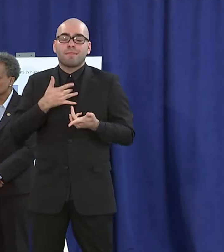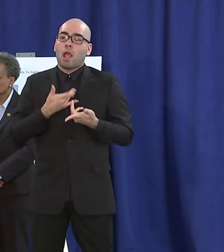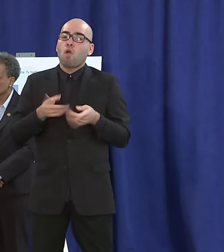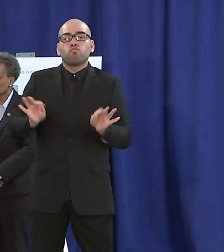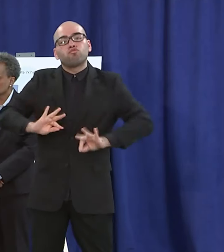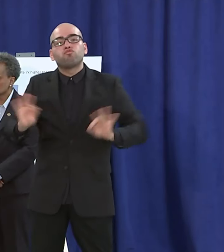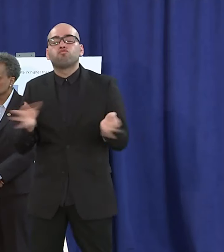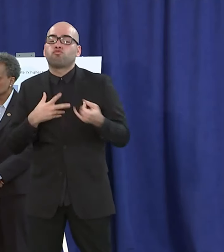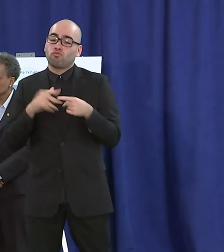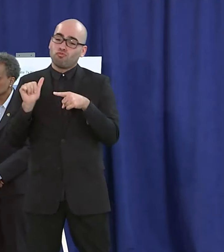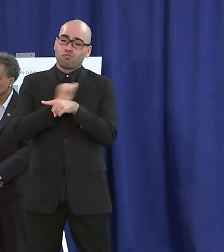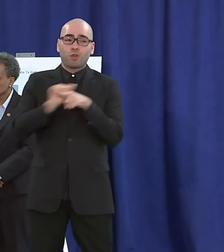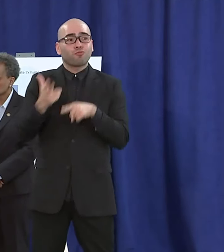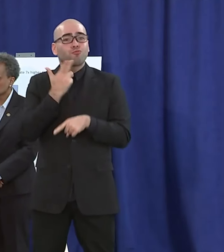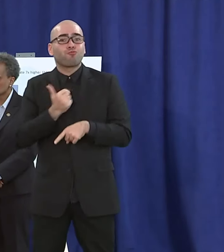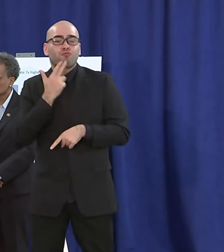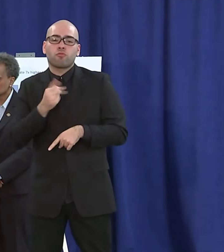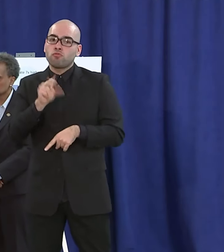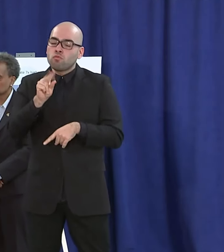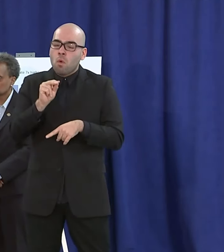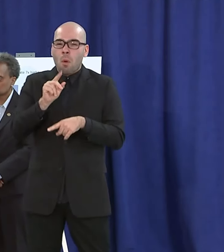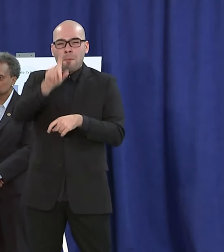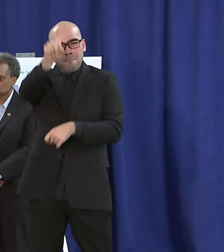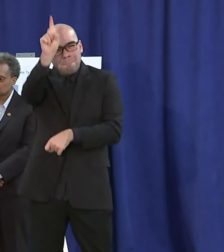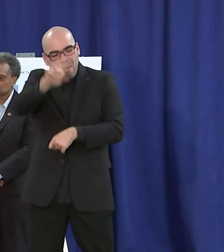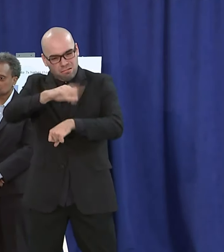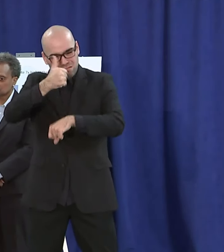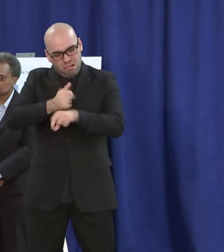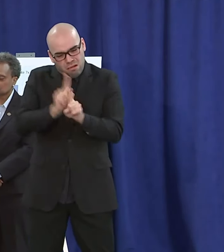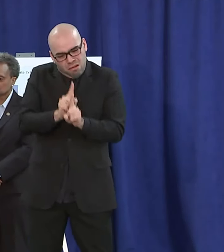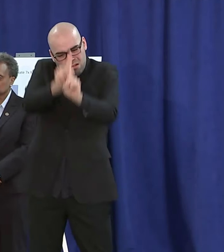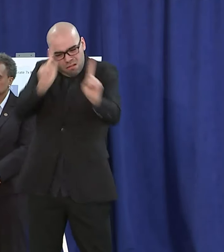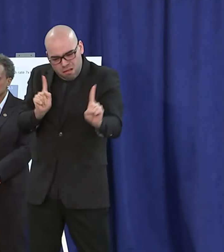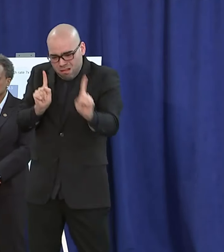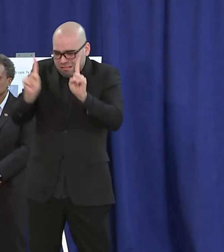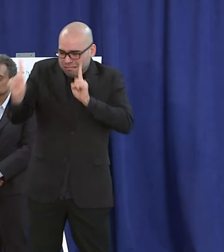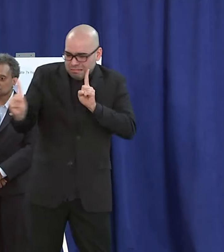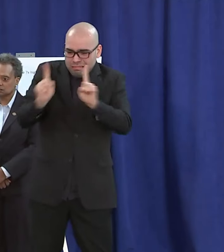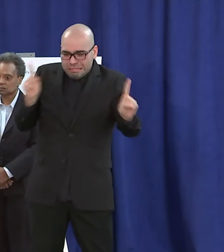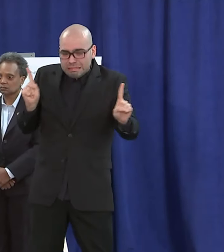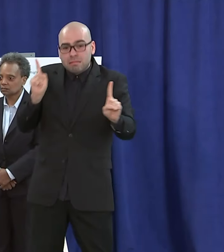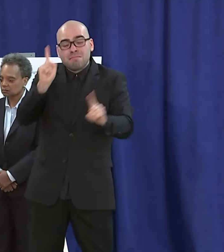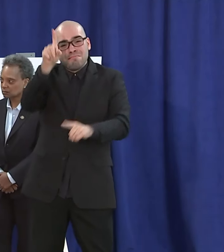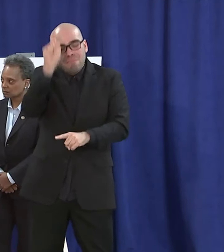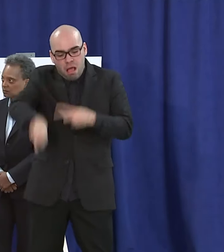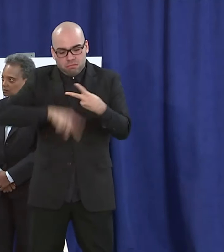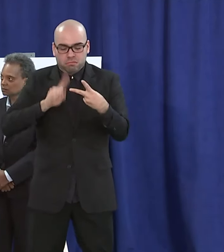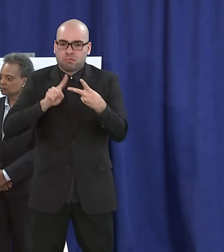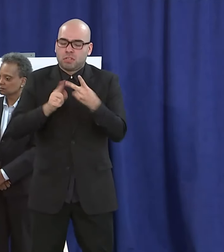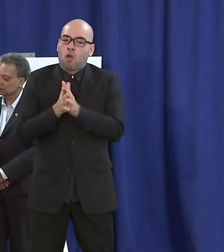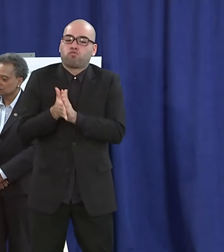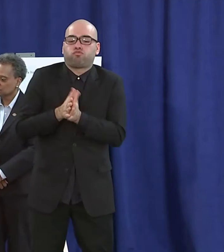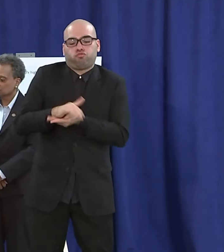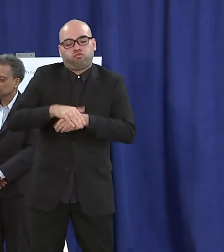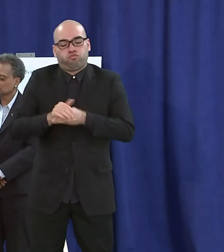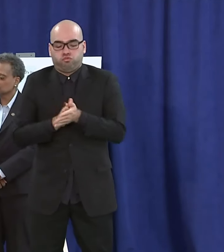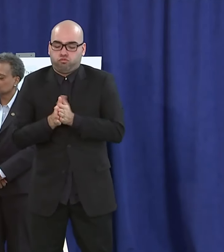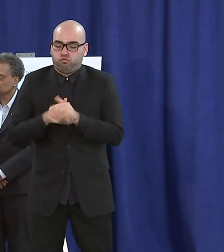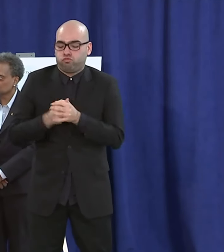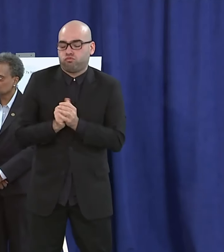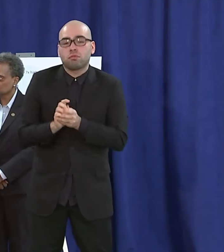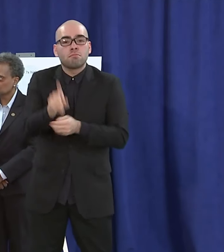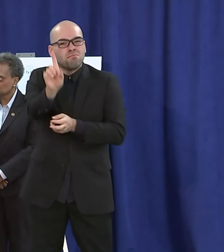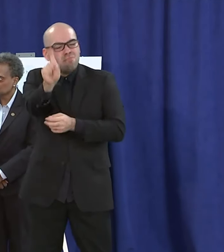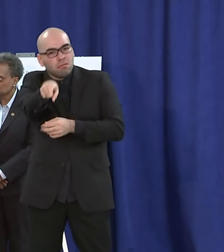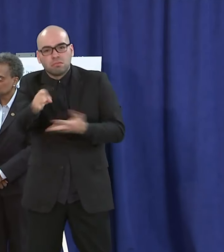anymore. Commit to social distancing. Commit to washing your hands. These are things that we can do